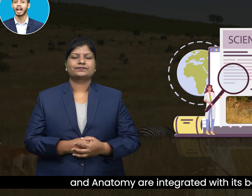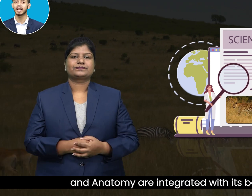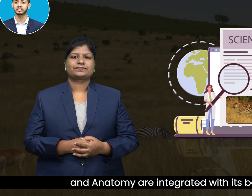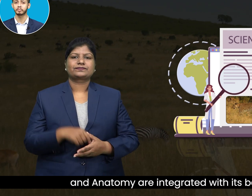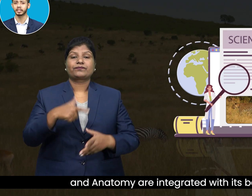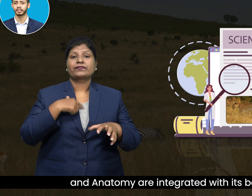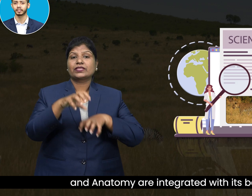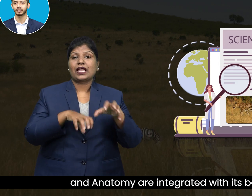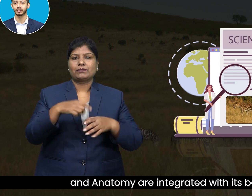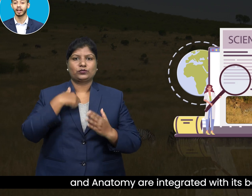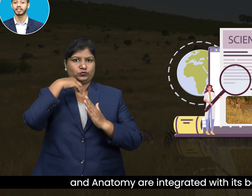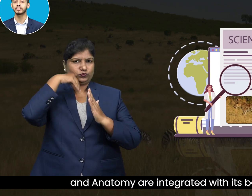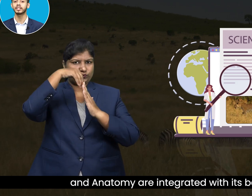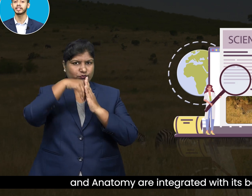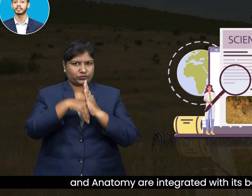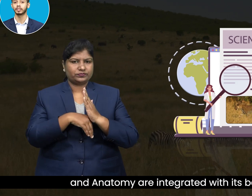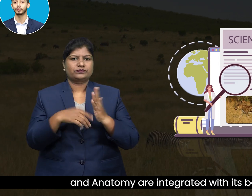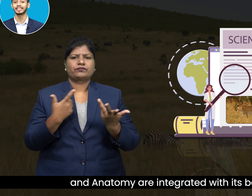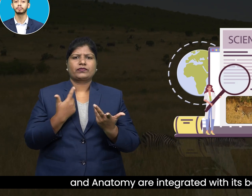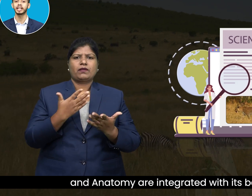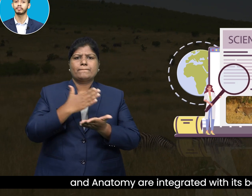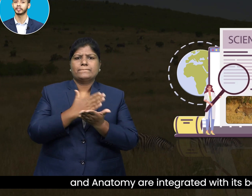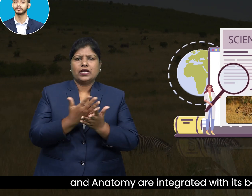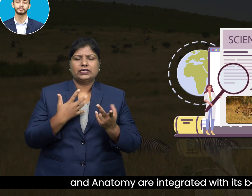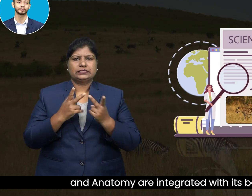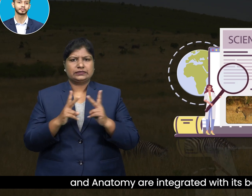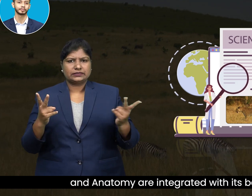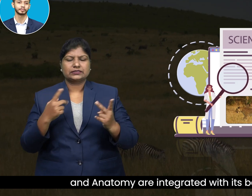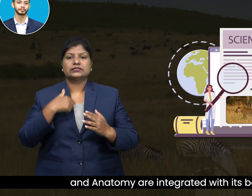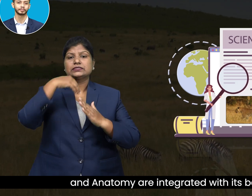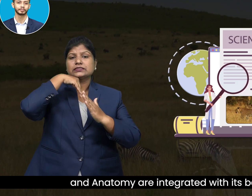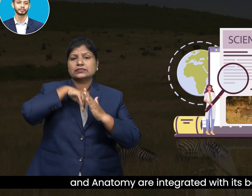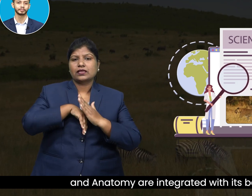and anatomy are integrated with its behavior.